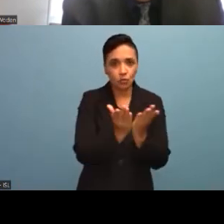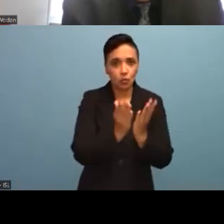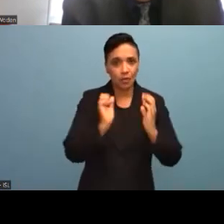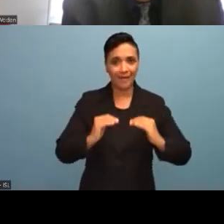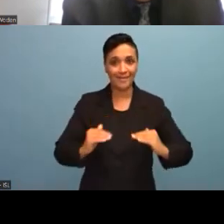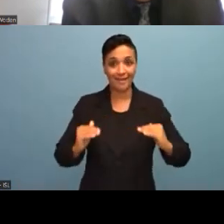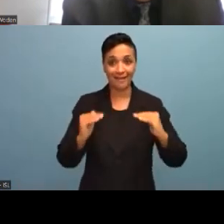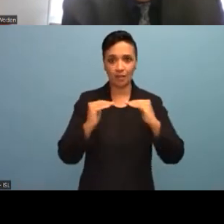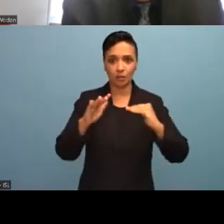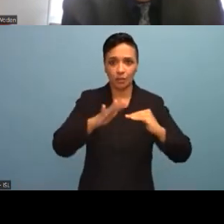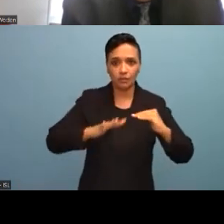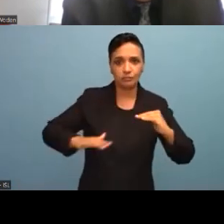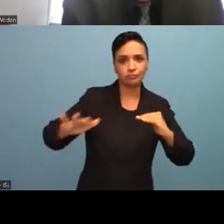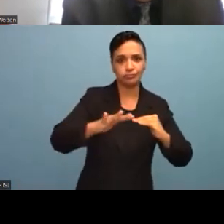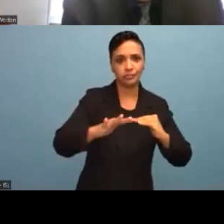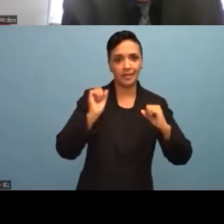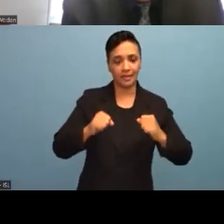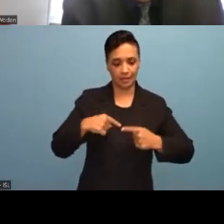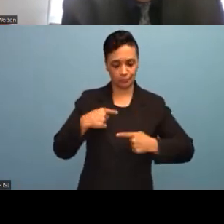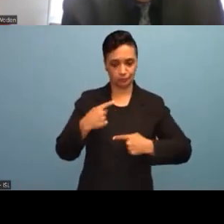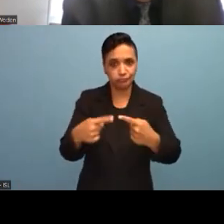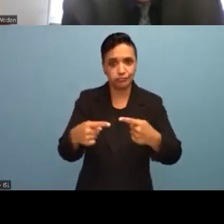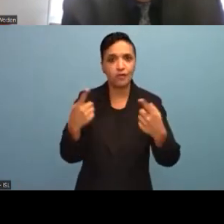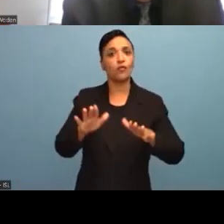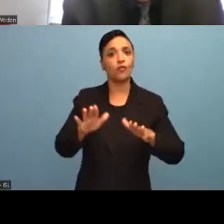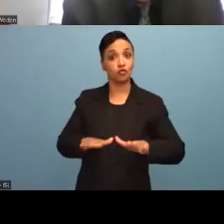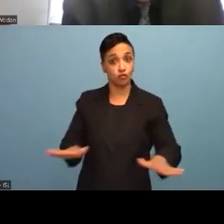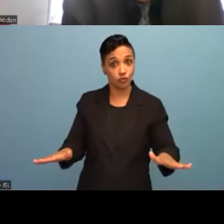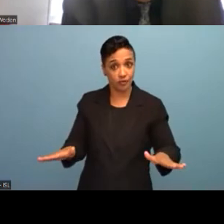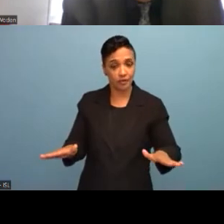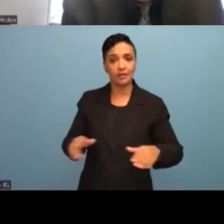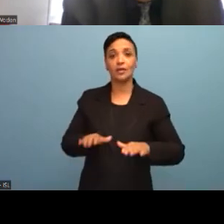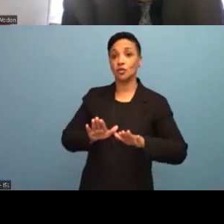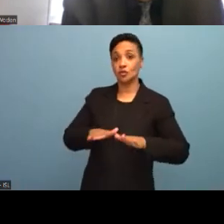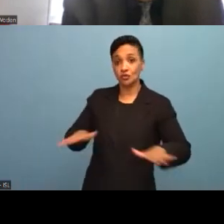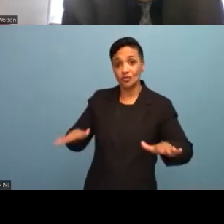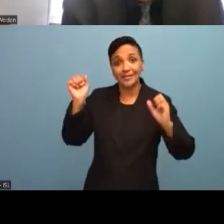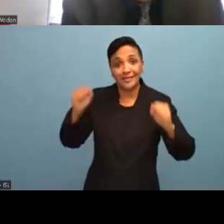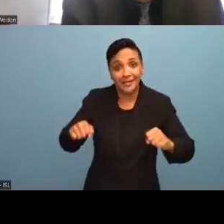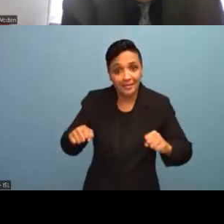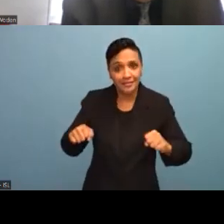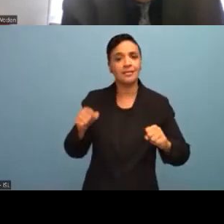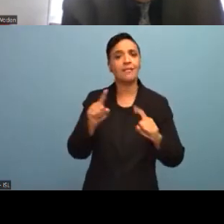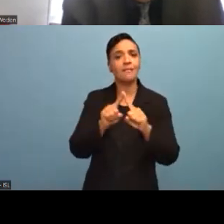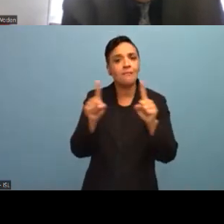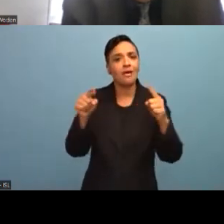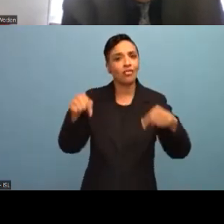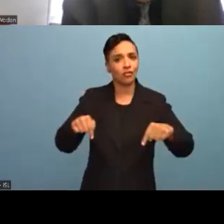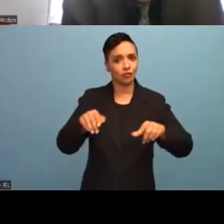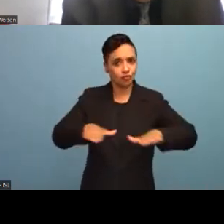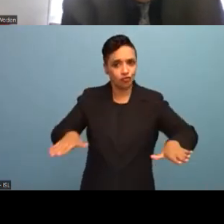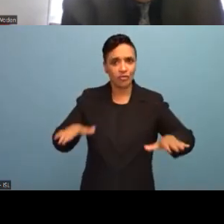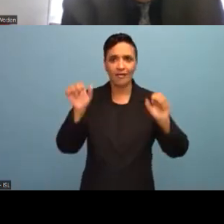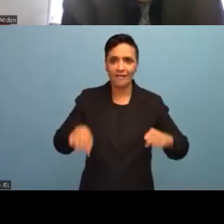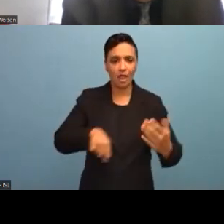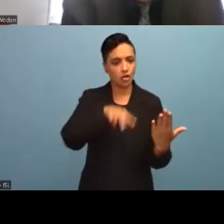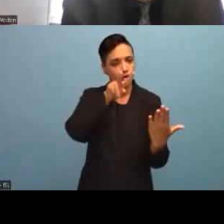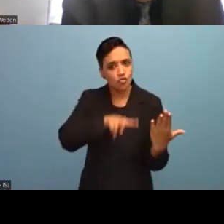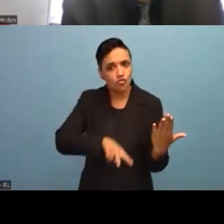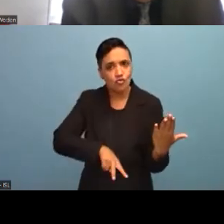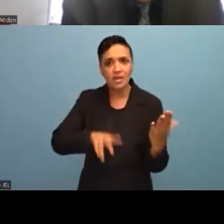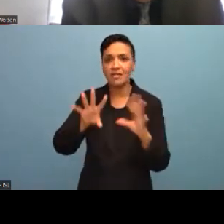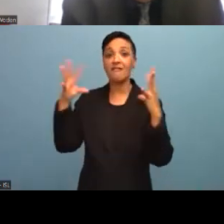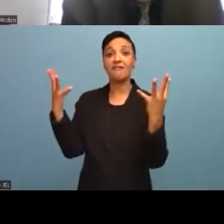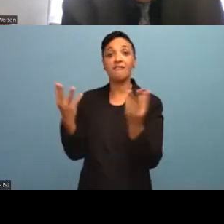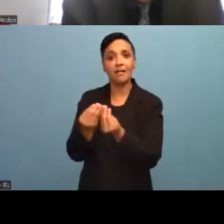inclusive education pathways for children. Not only children, because through children, we're able to reach their families and the wider